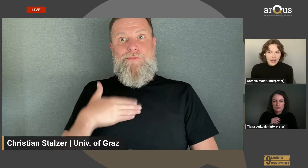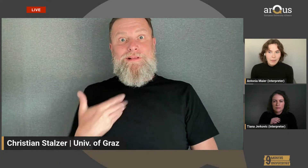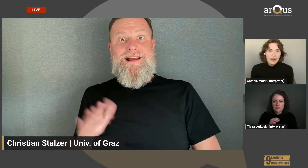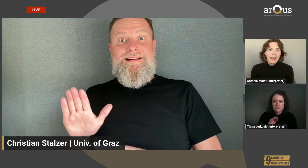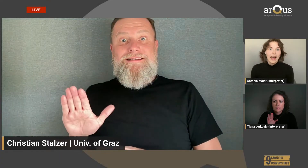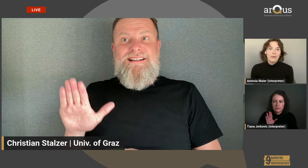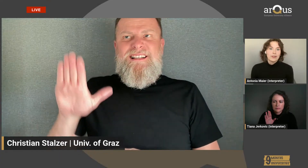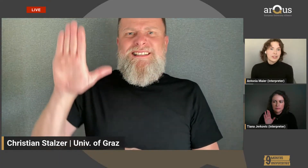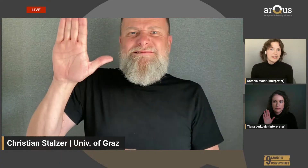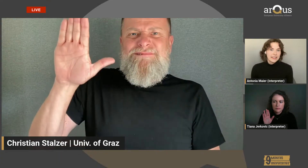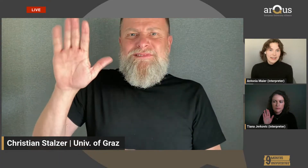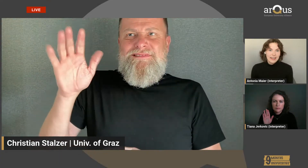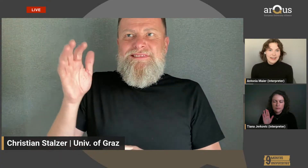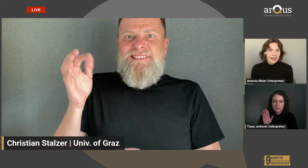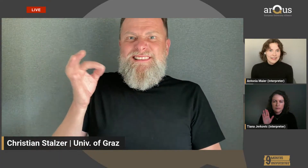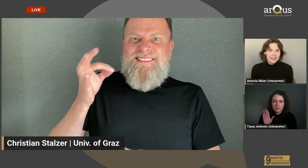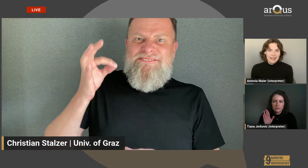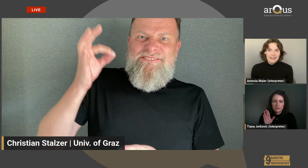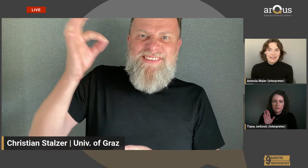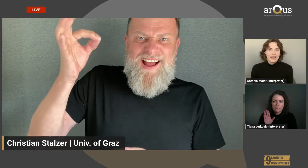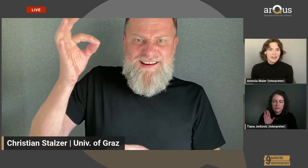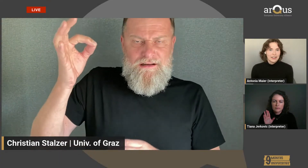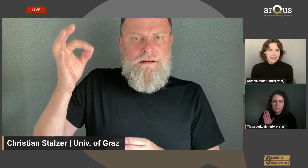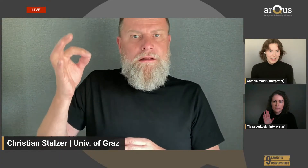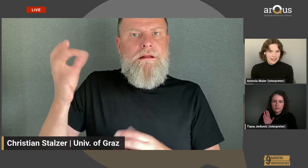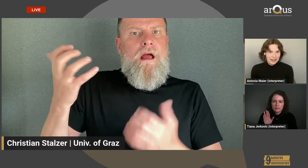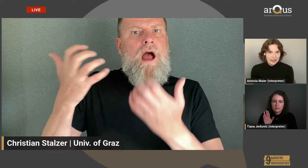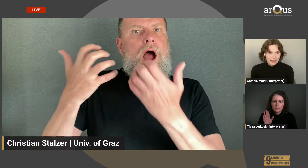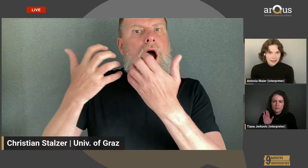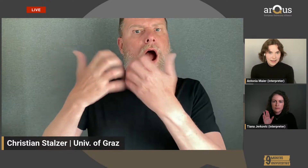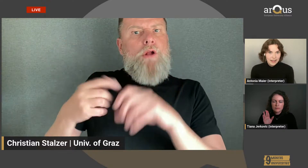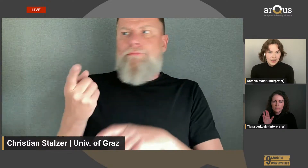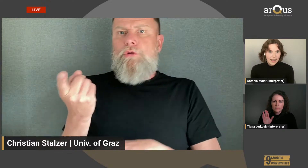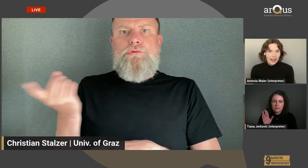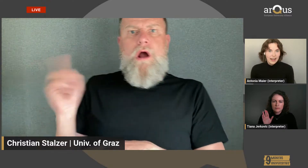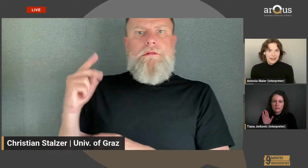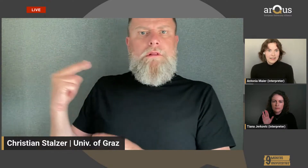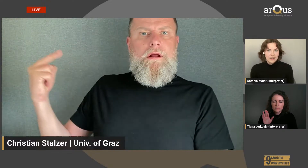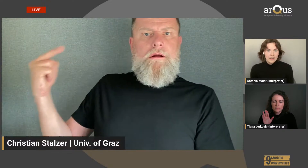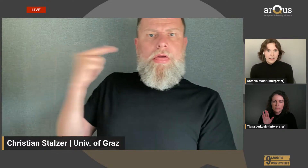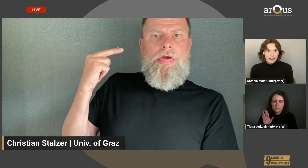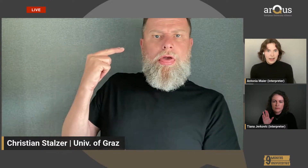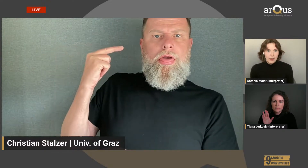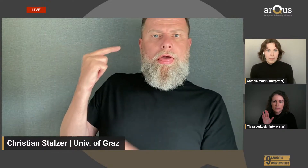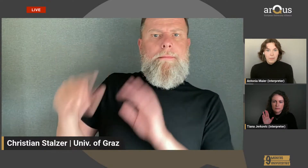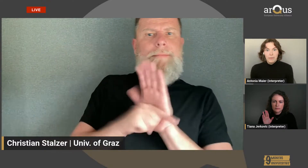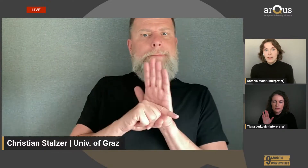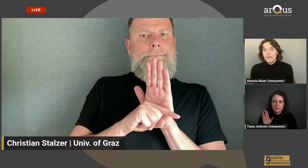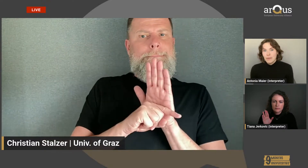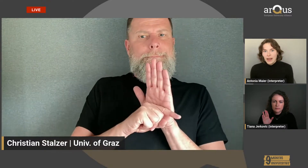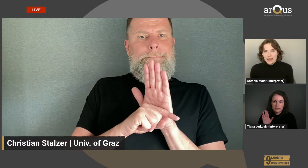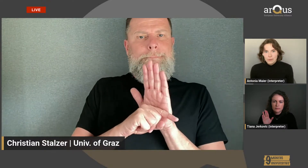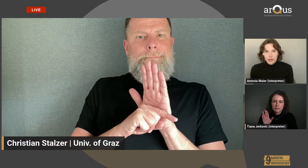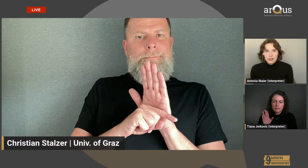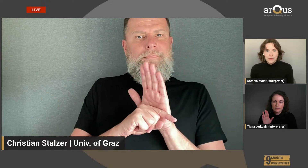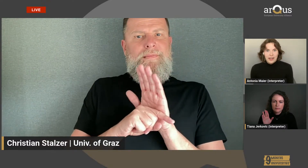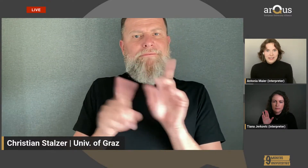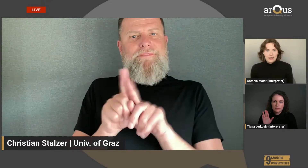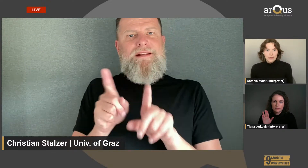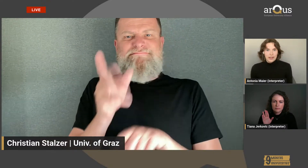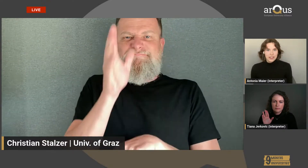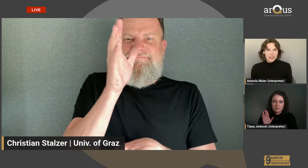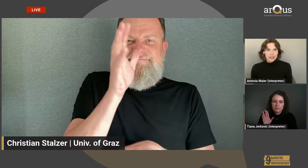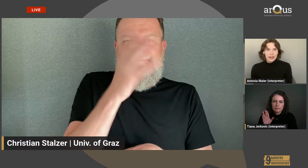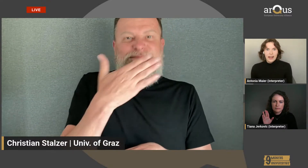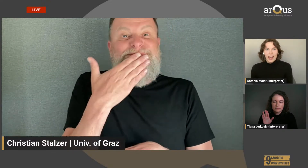school time, I was just sitting in class and I didn't understand anything. And if I might wanted to ask